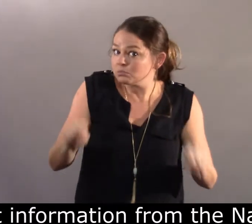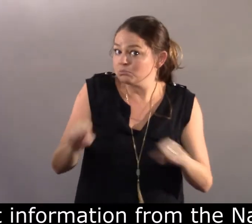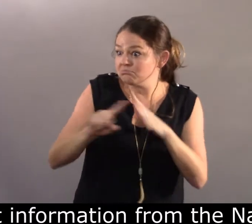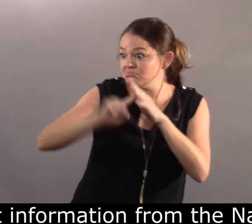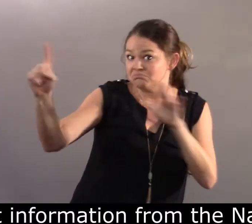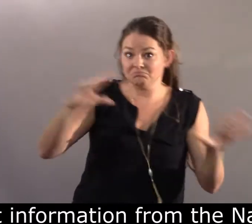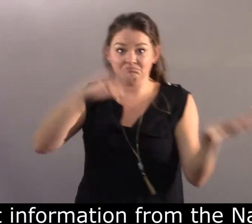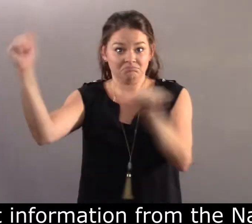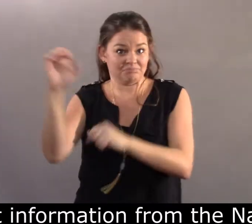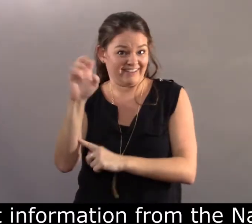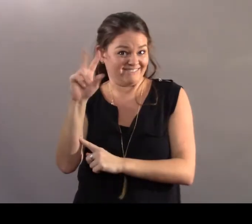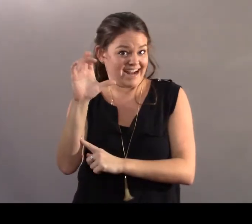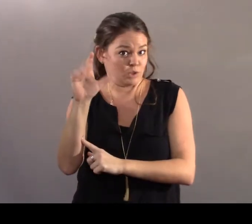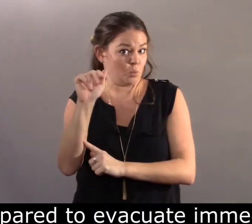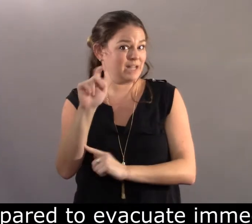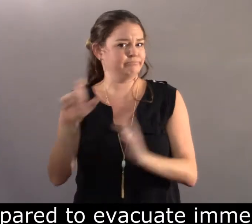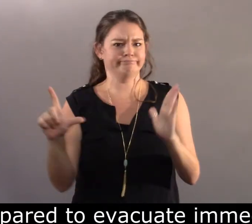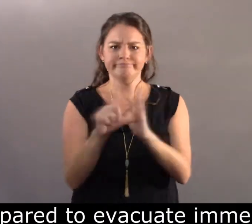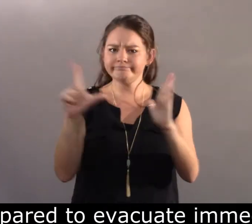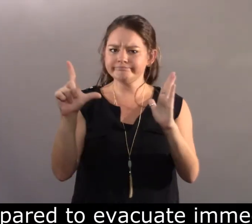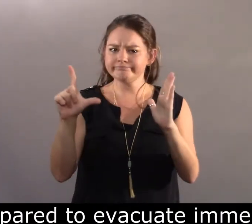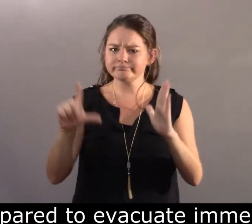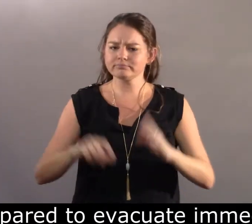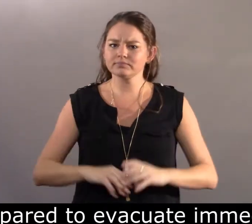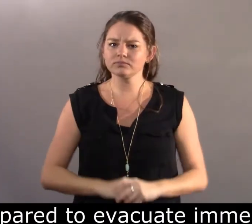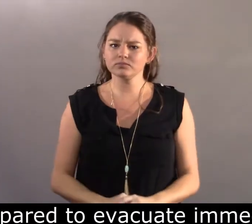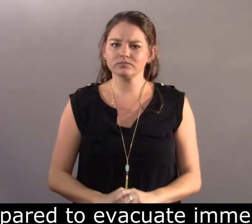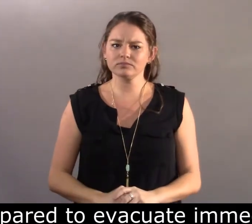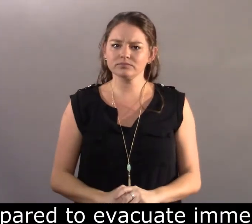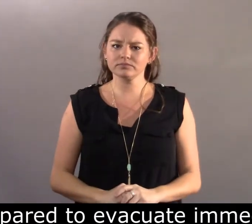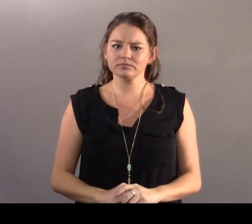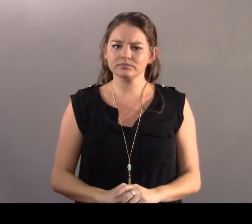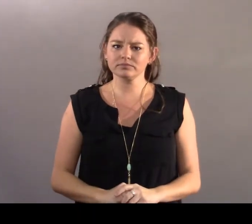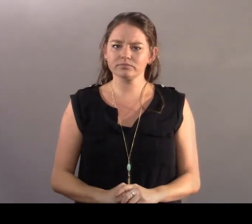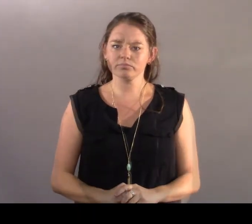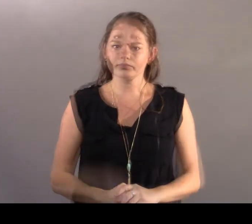Weather Service. Be prepared to evacuate immediately.